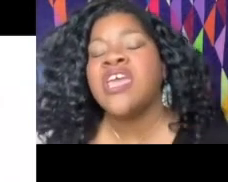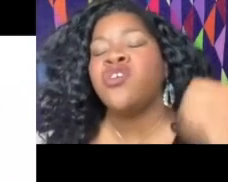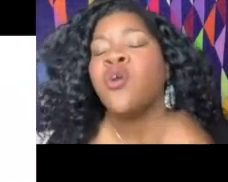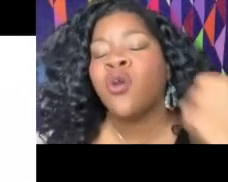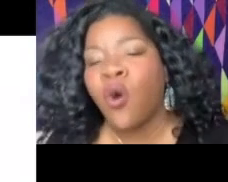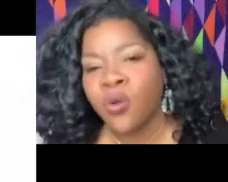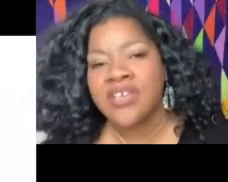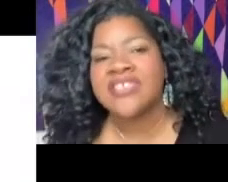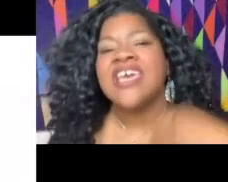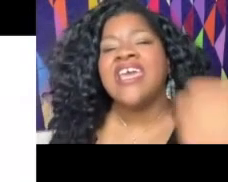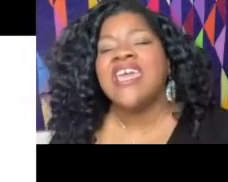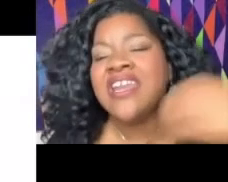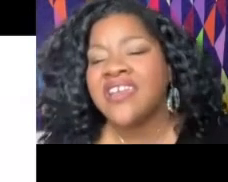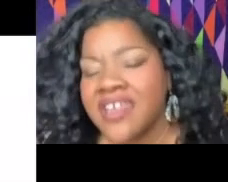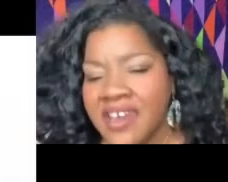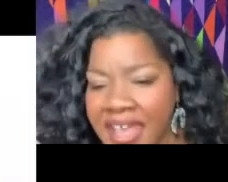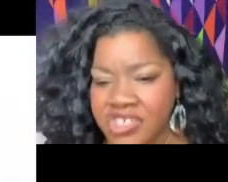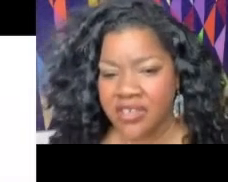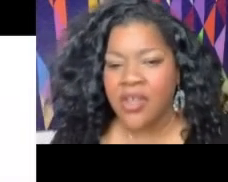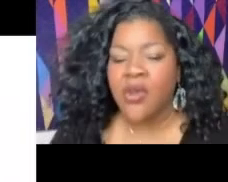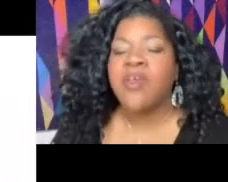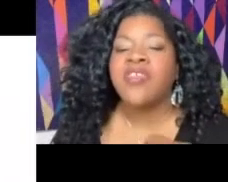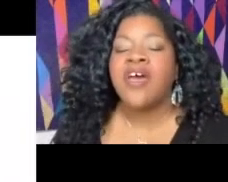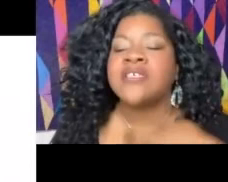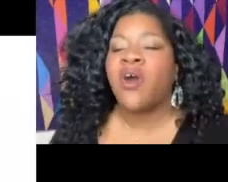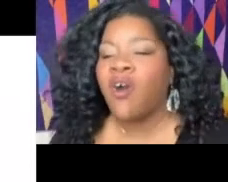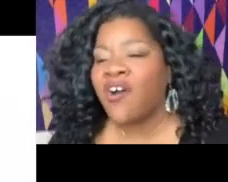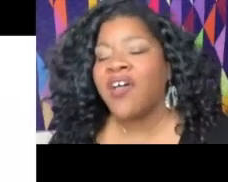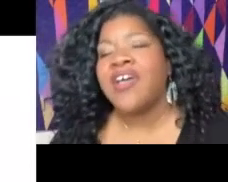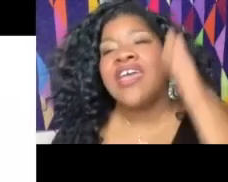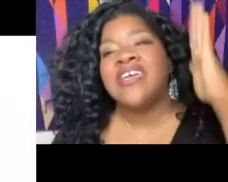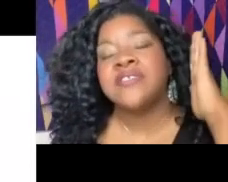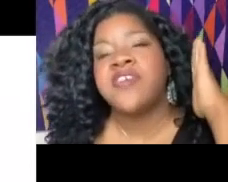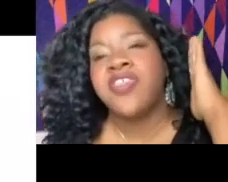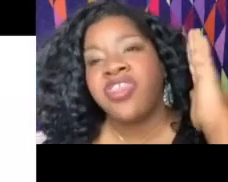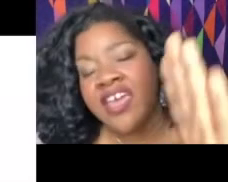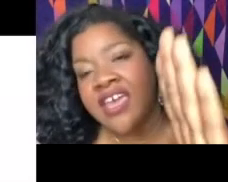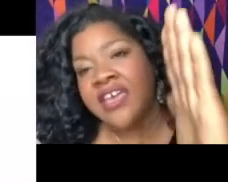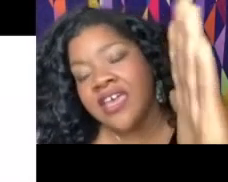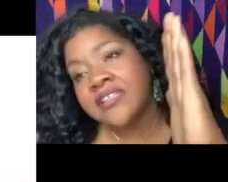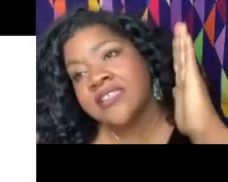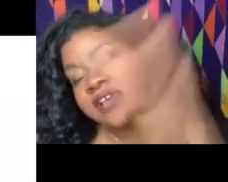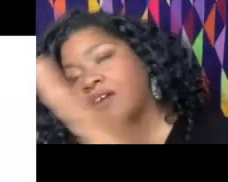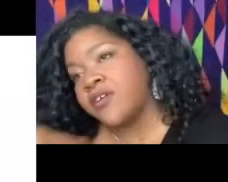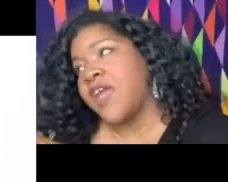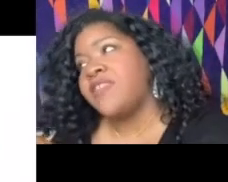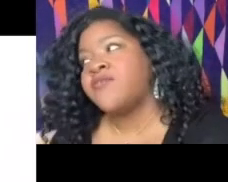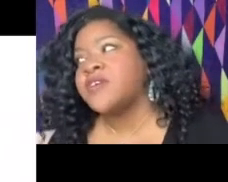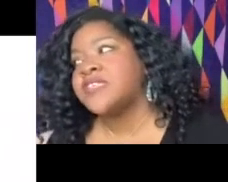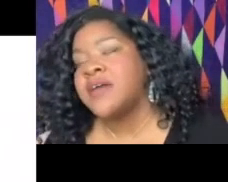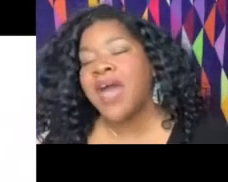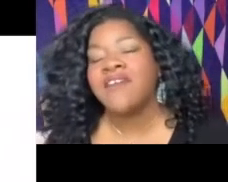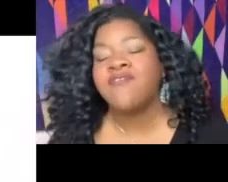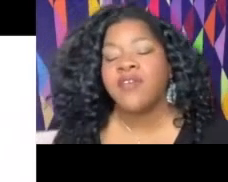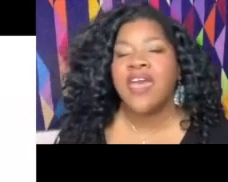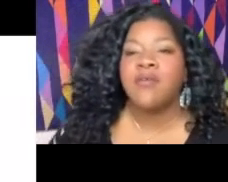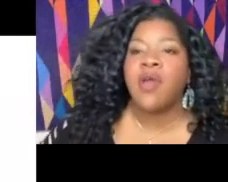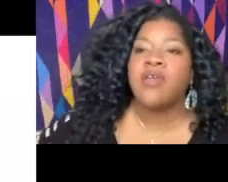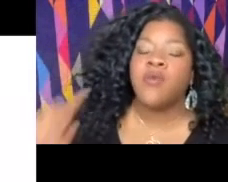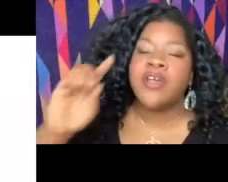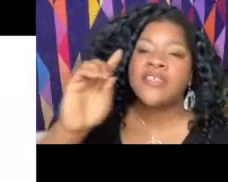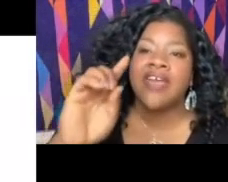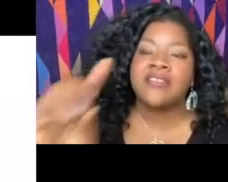alone in your wholeness, in connection with us all, is the thing itself. And the first time I felt